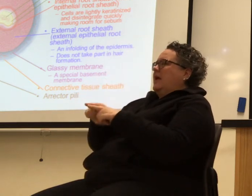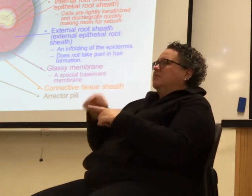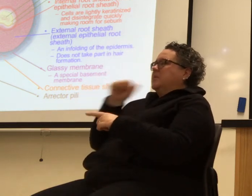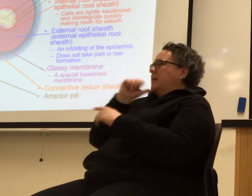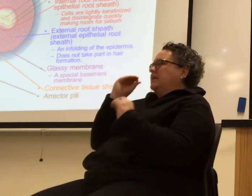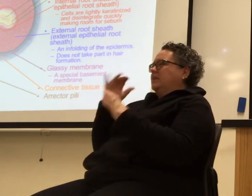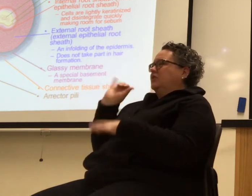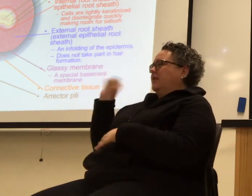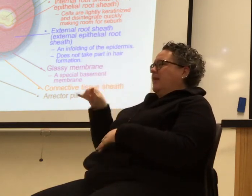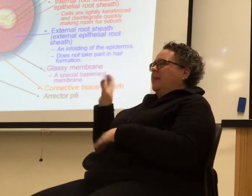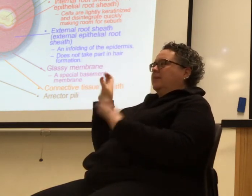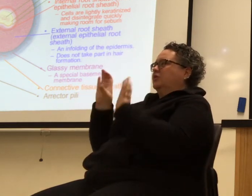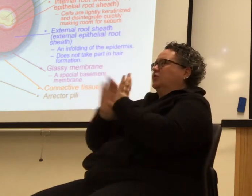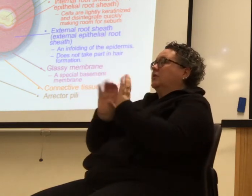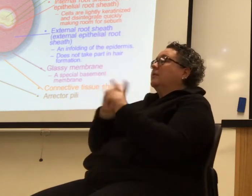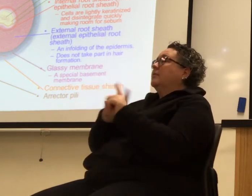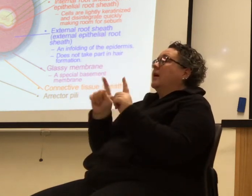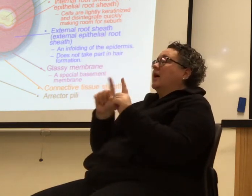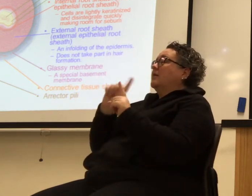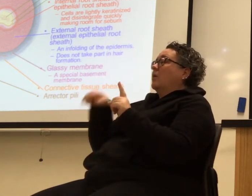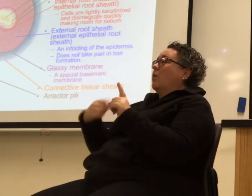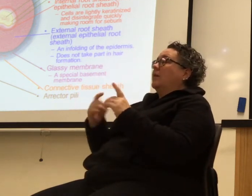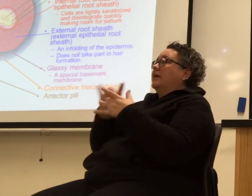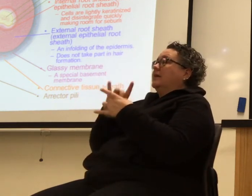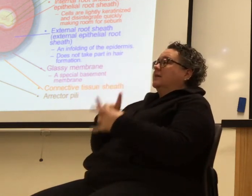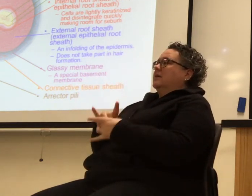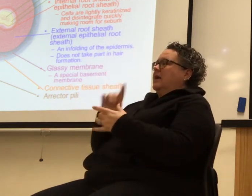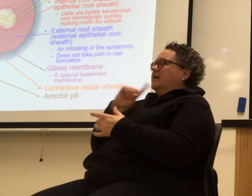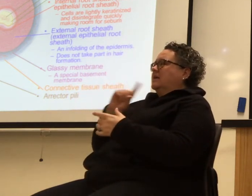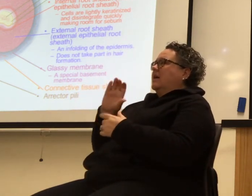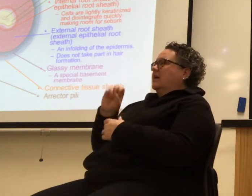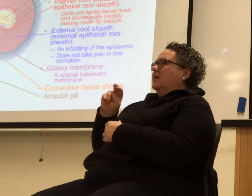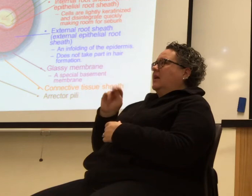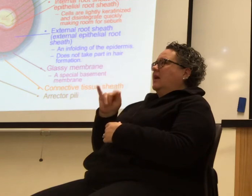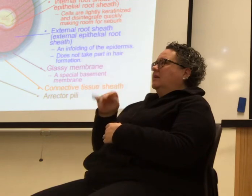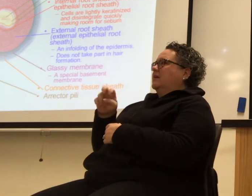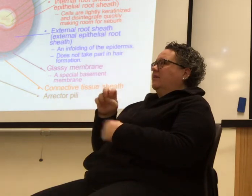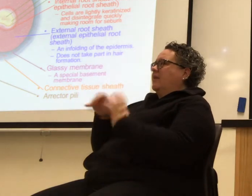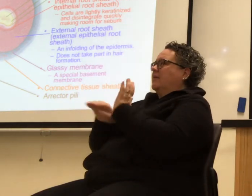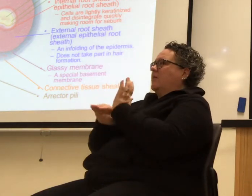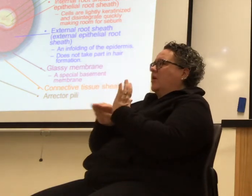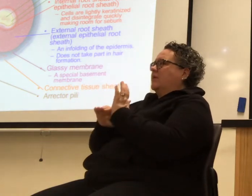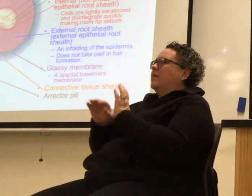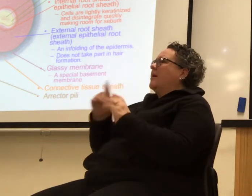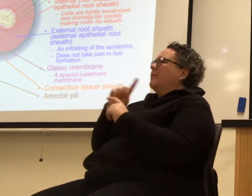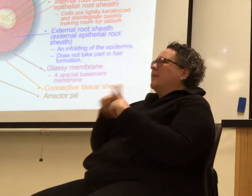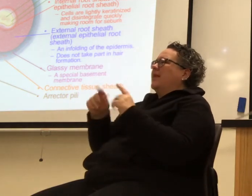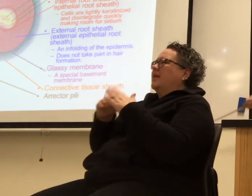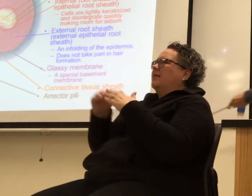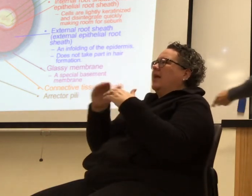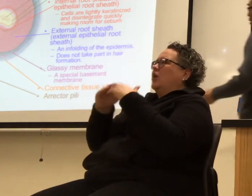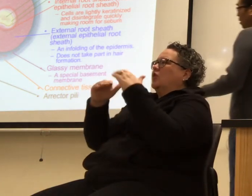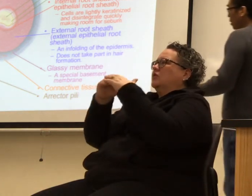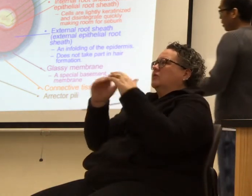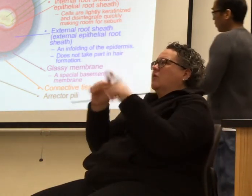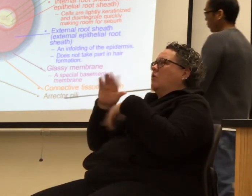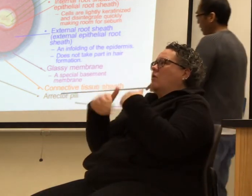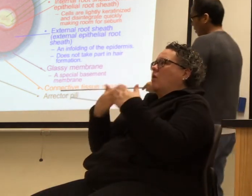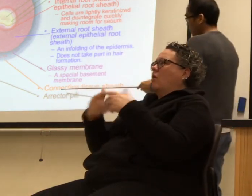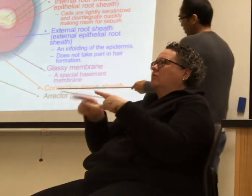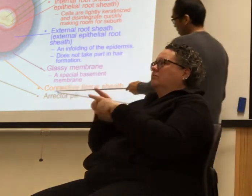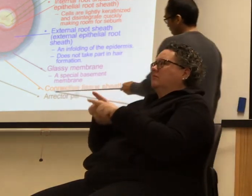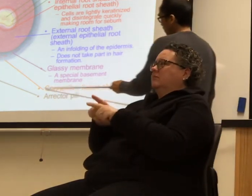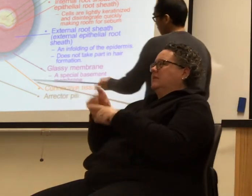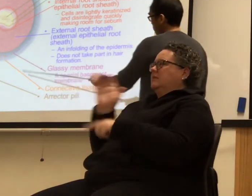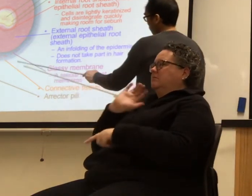connective tissue sheet at the very bottom of this figure. The layers all match to what I said before. And